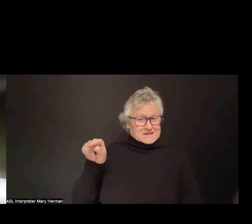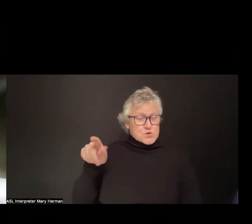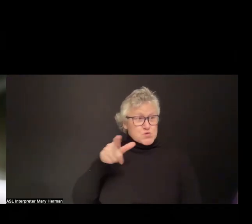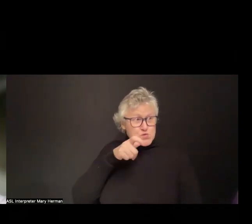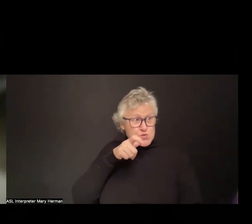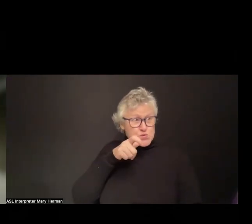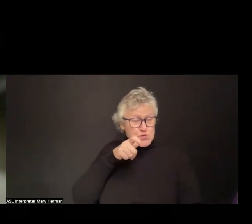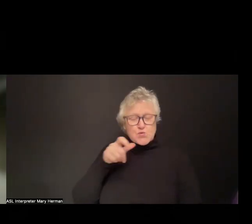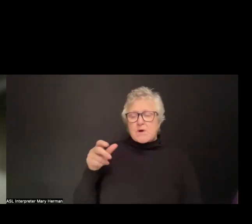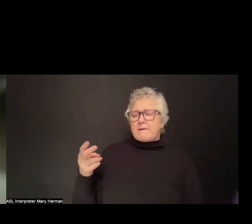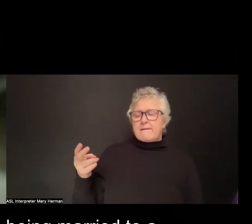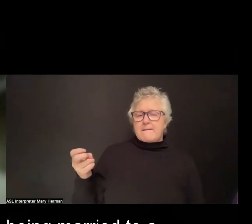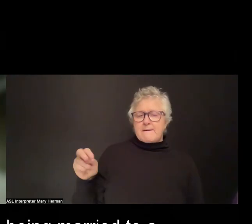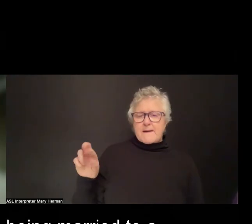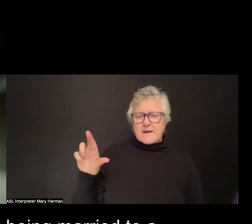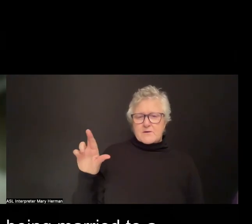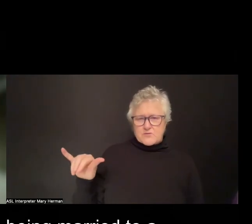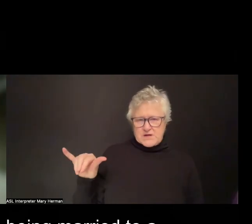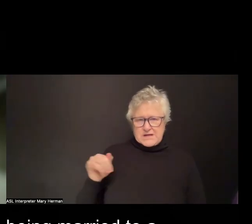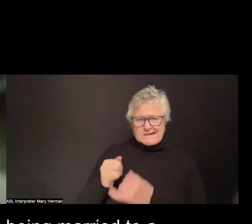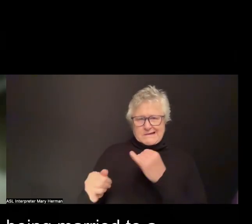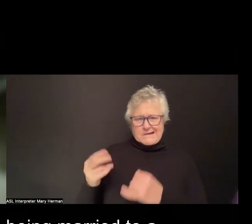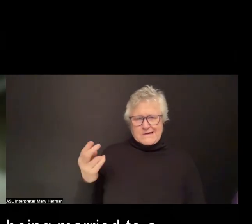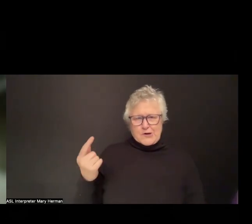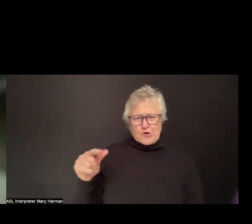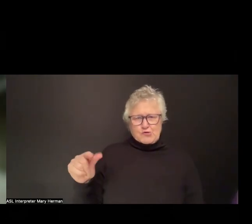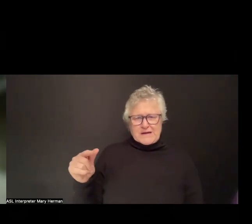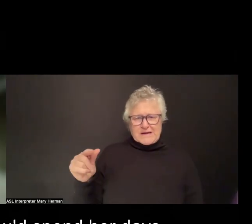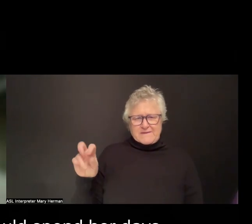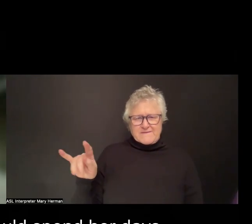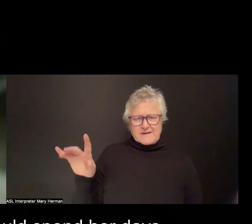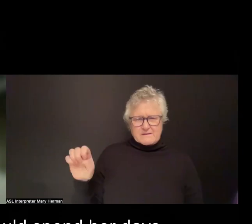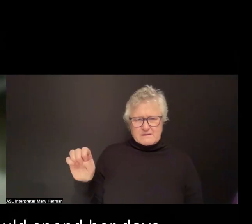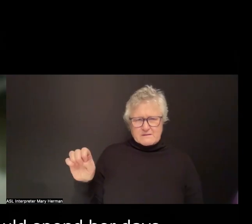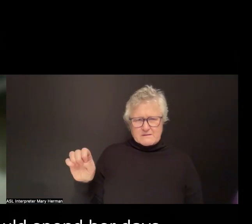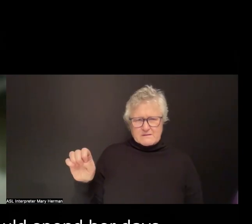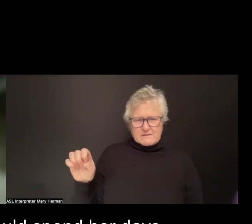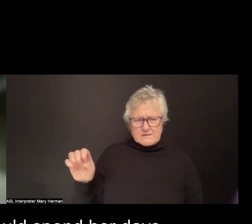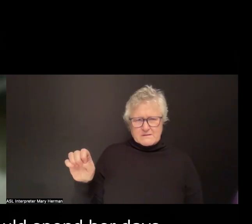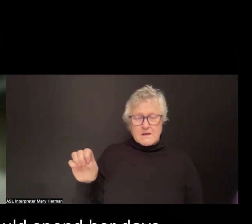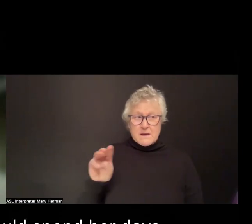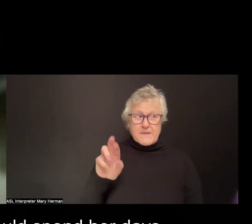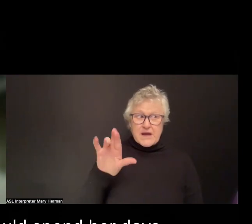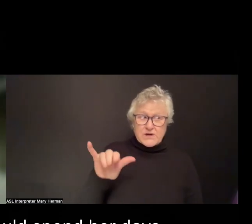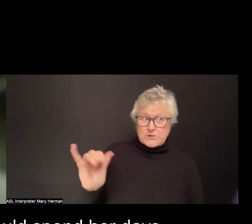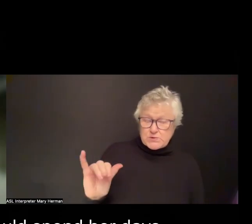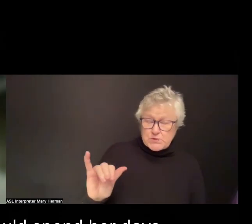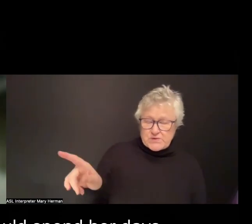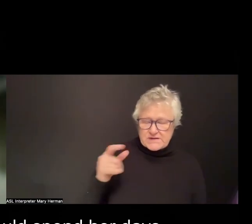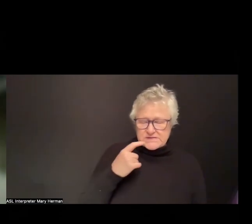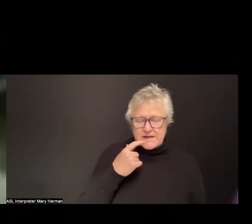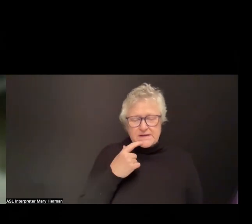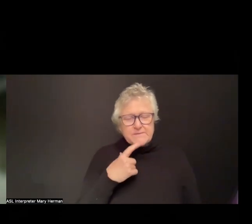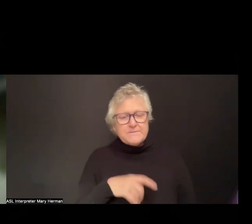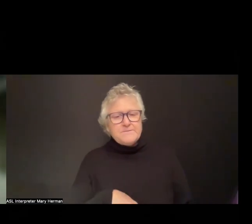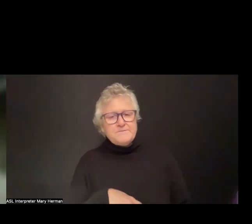"Married too," they said. I couldn't imagine being married to a man like him. Any wife of his would spend her days making sure not to turn her back to the